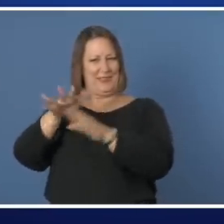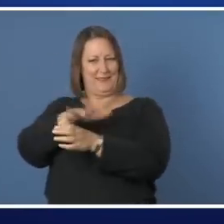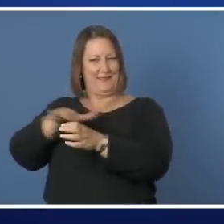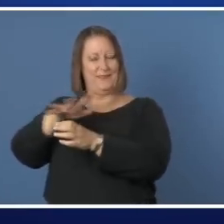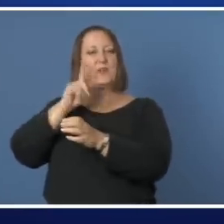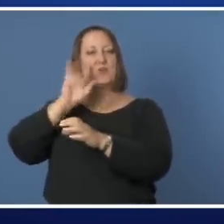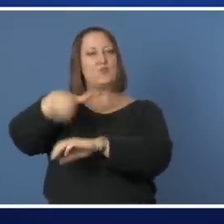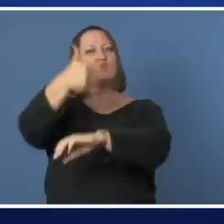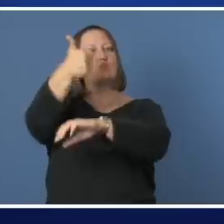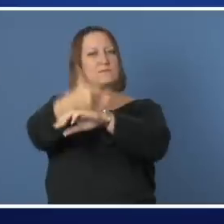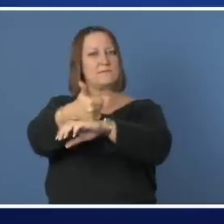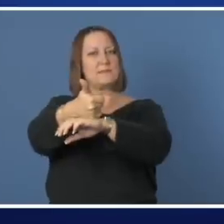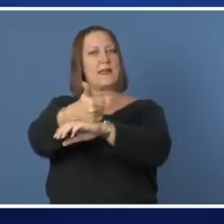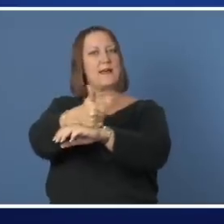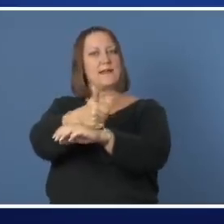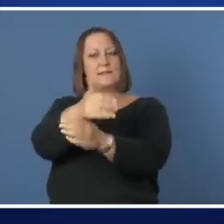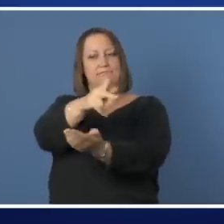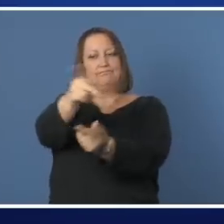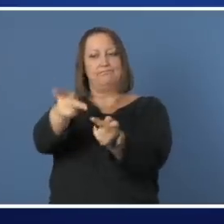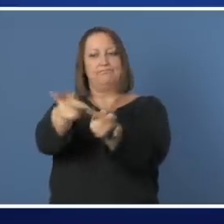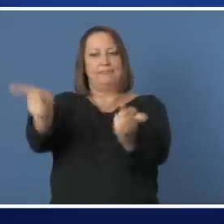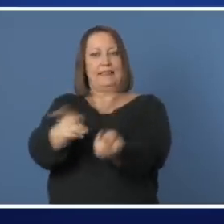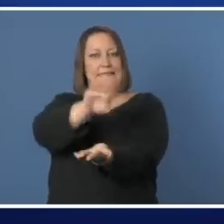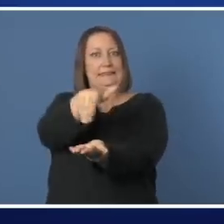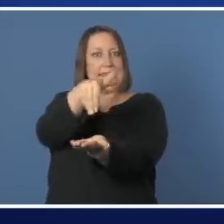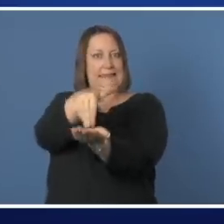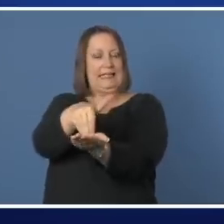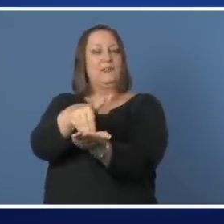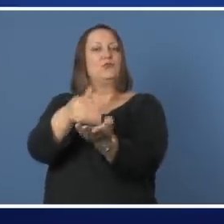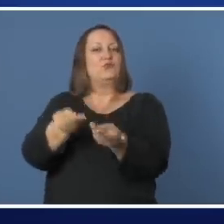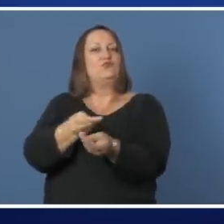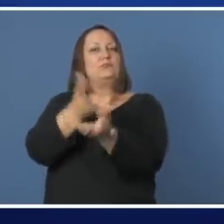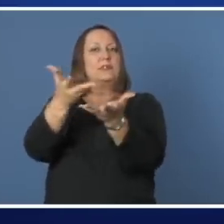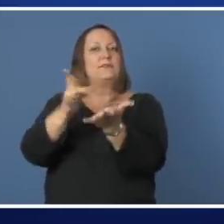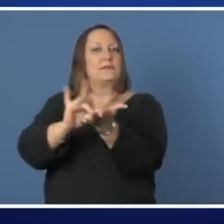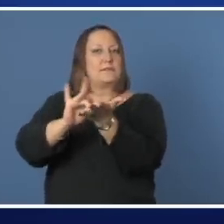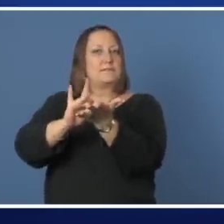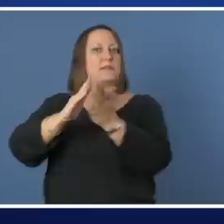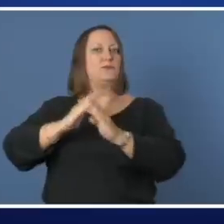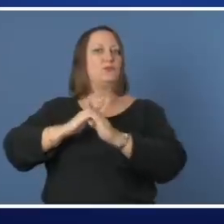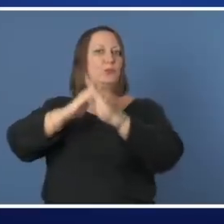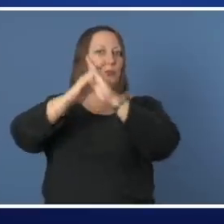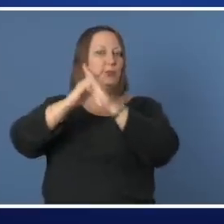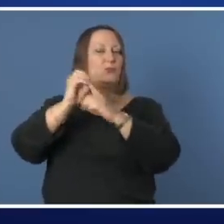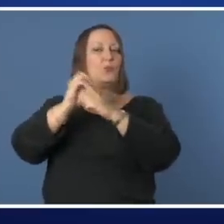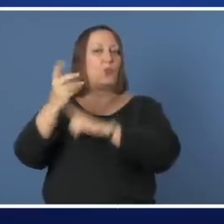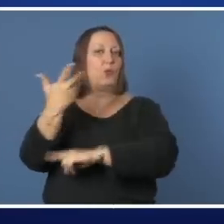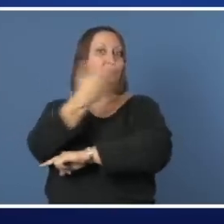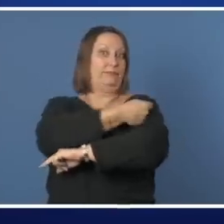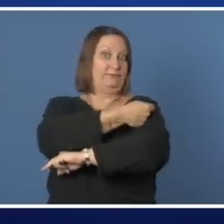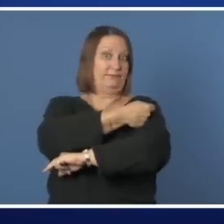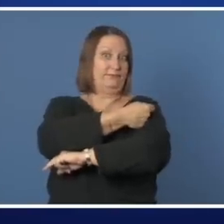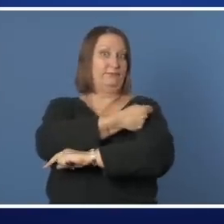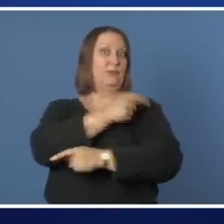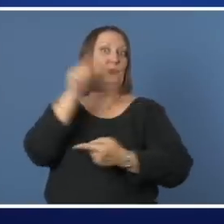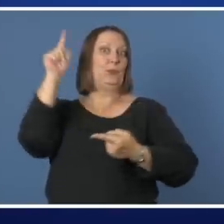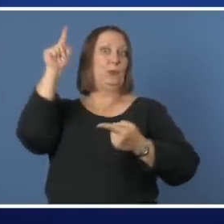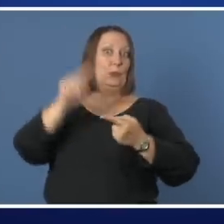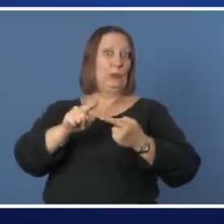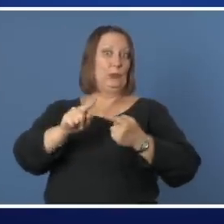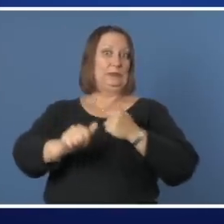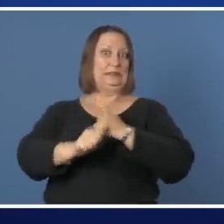will set up vaccination dispensing sites a person who